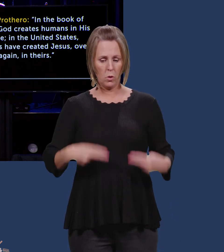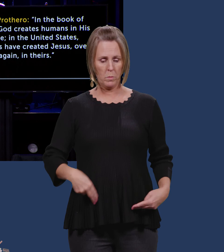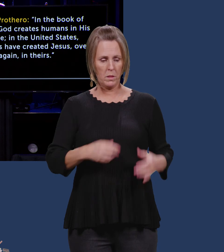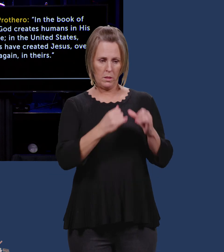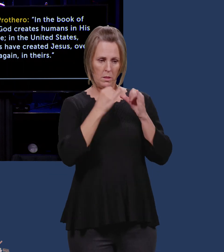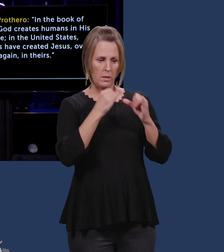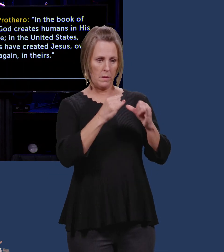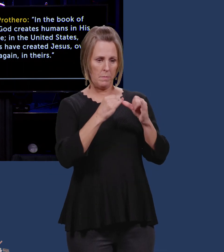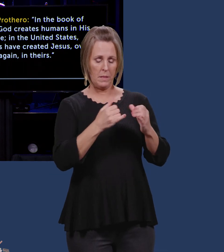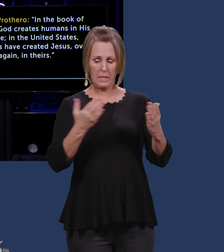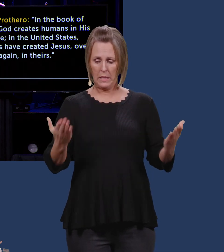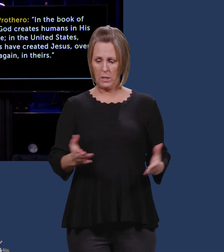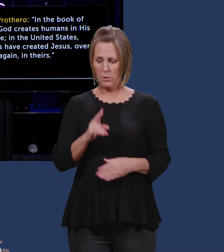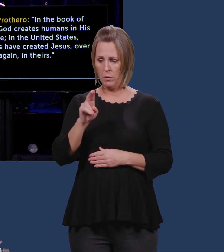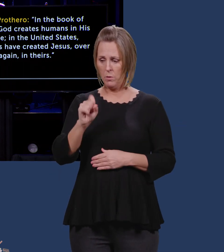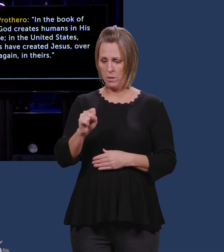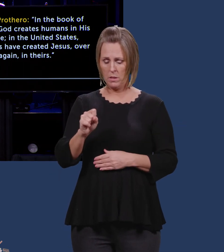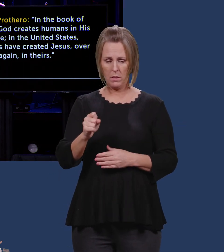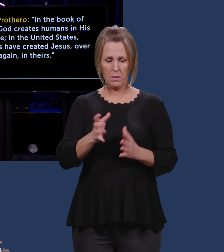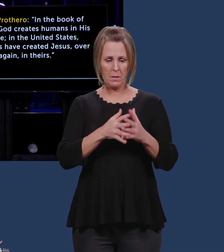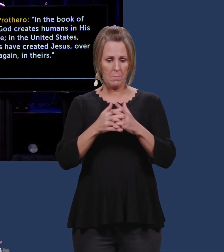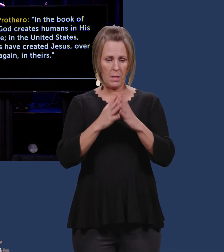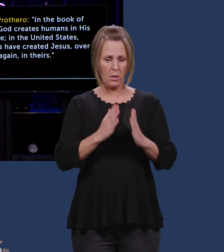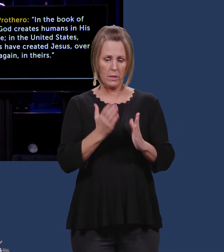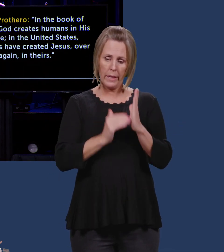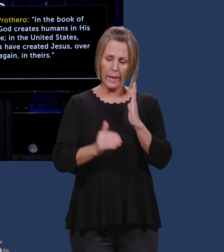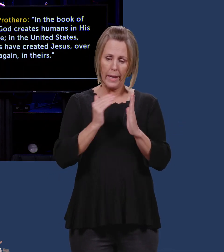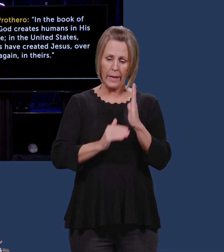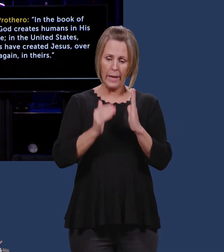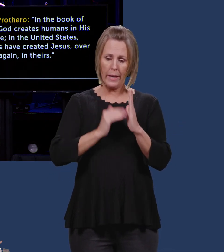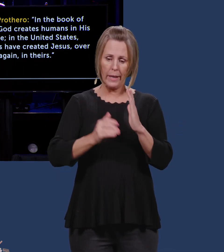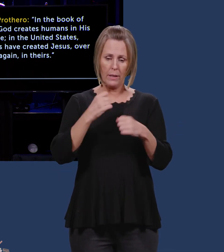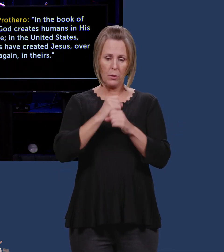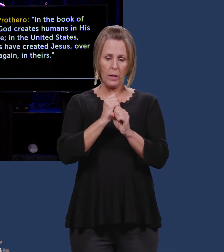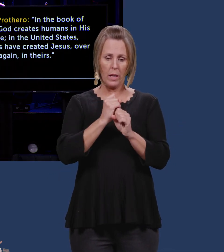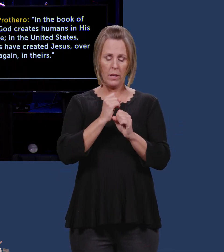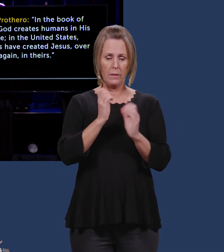have created Jesus over and over again in theirs.